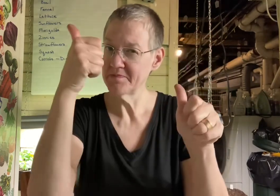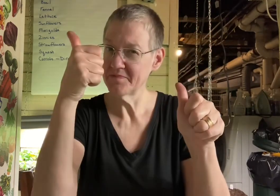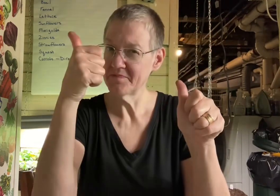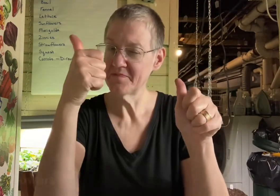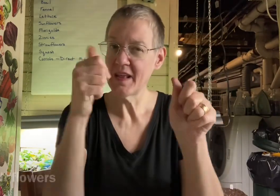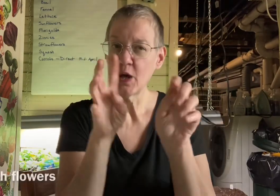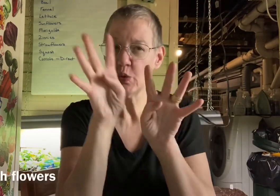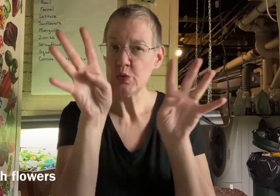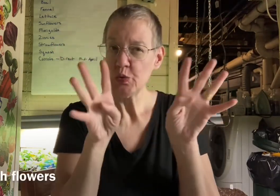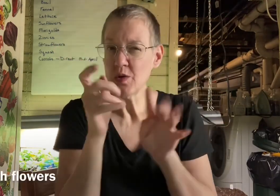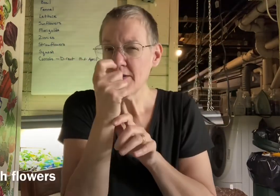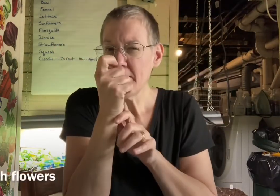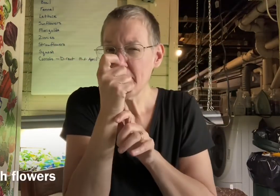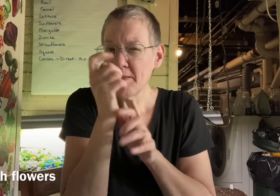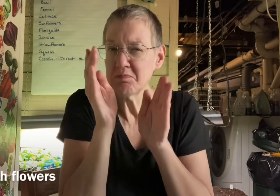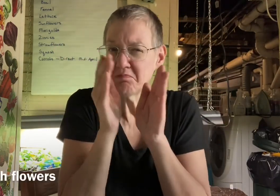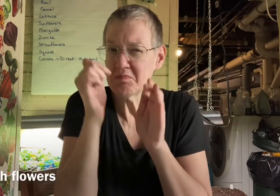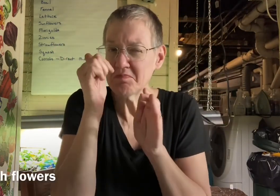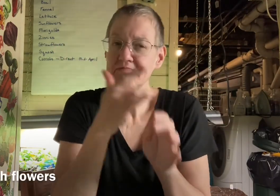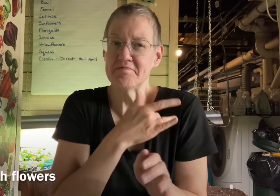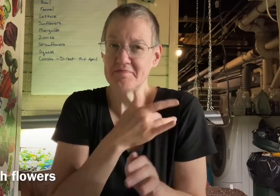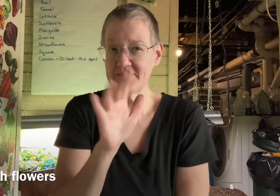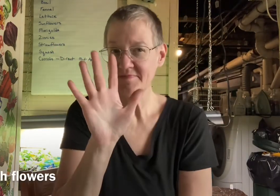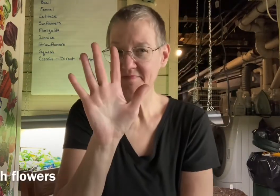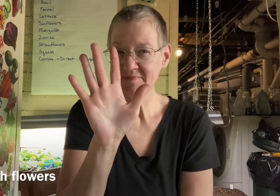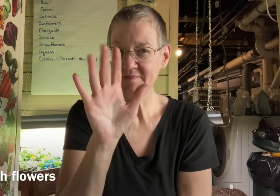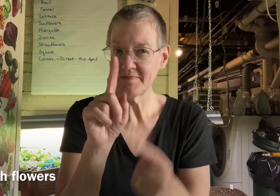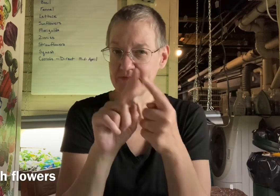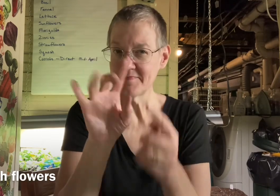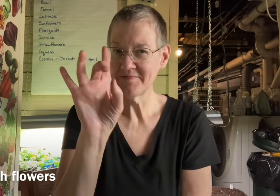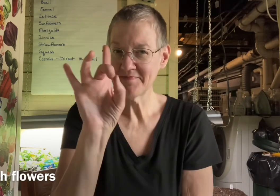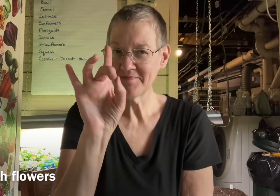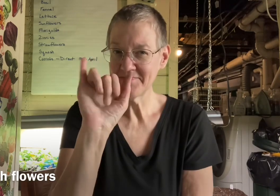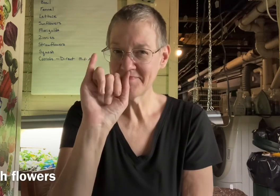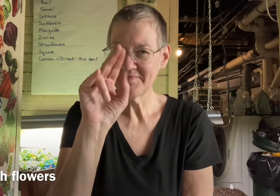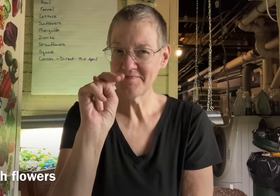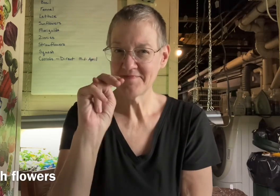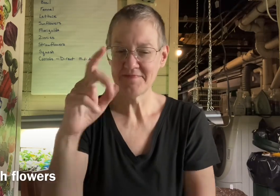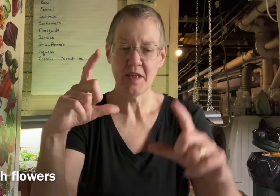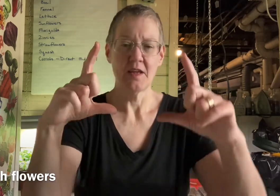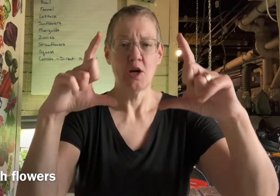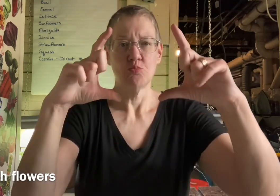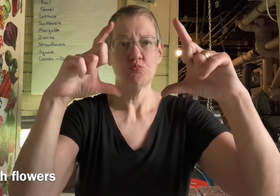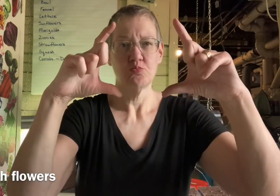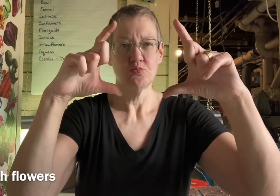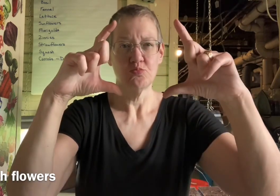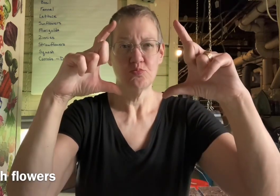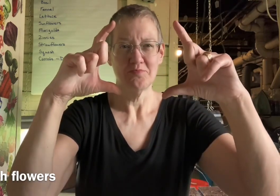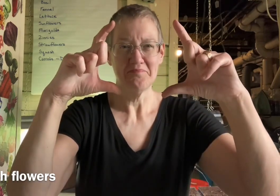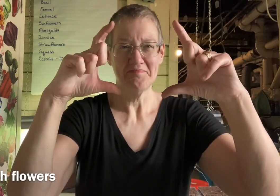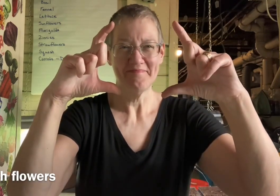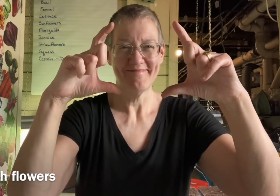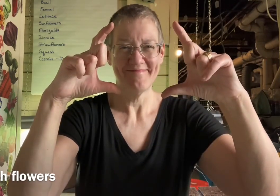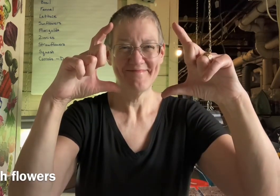is going to be your biggest. And subsequent blossoms after that will be a little bit smaller, but still they're 5 to